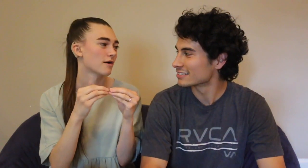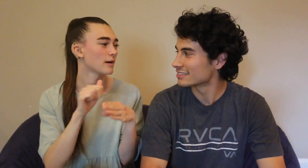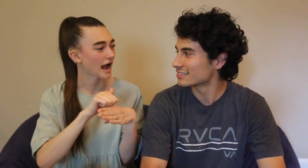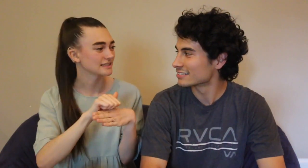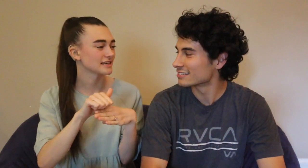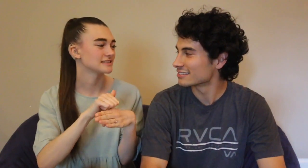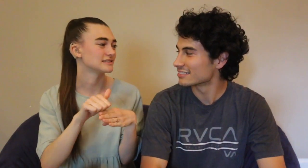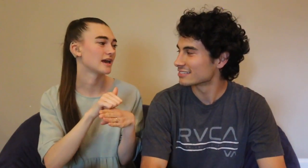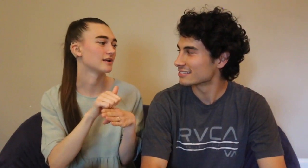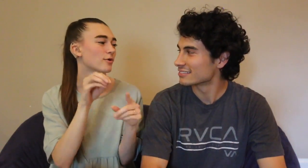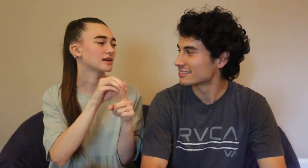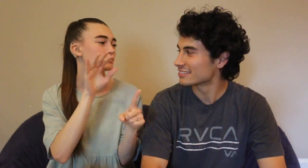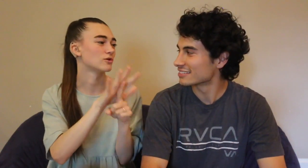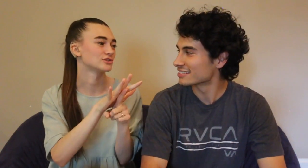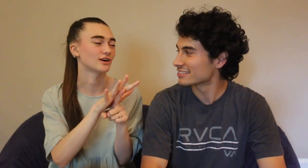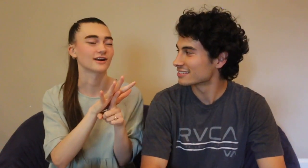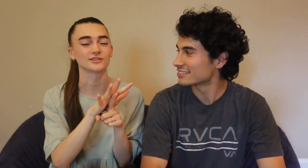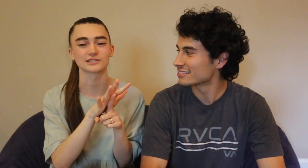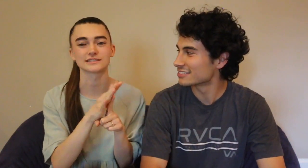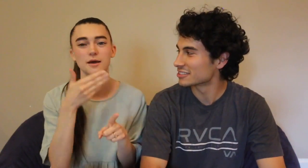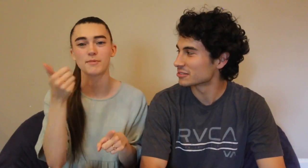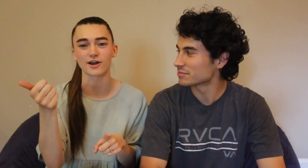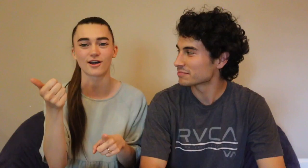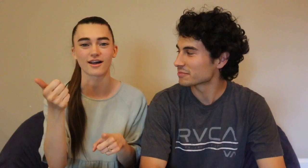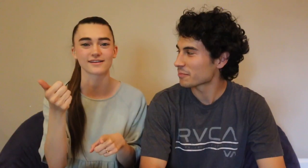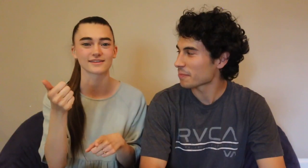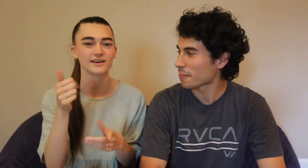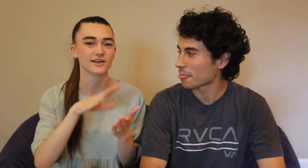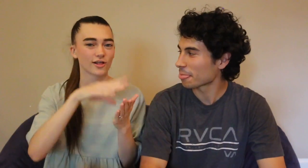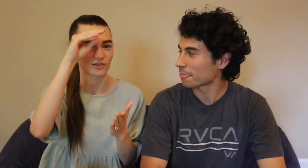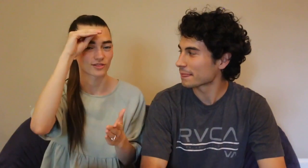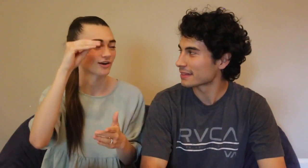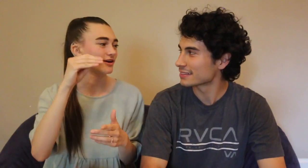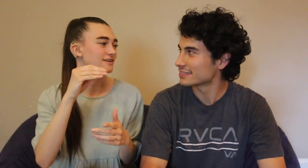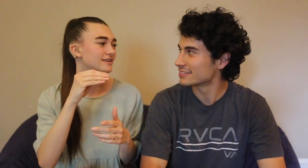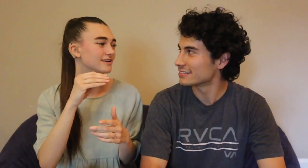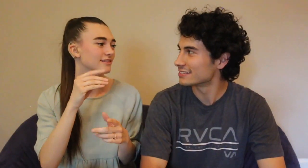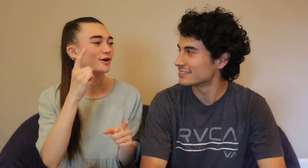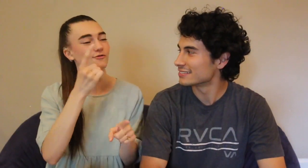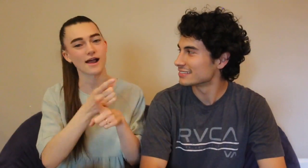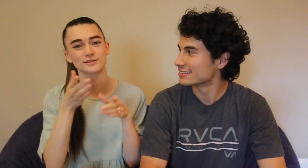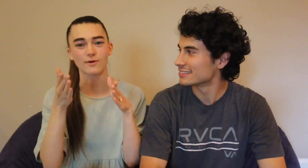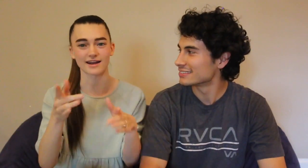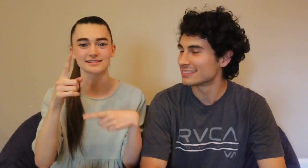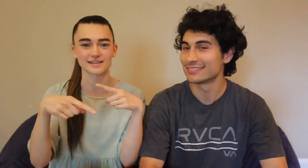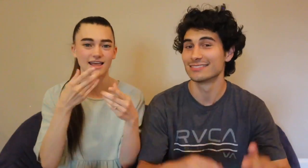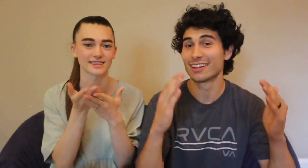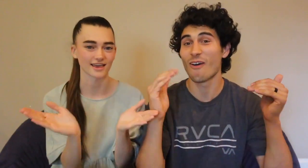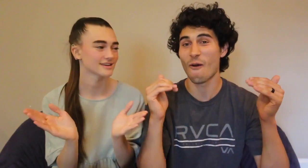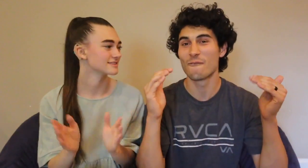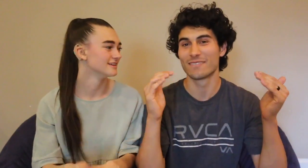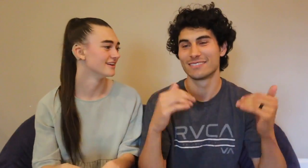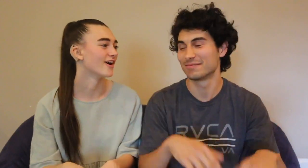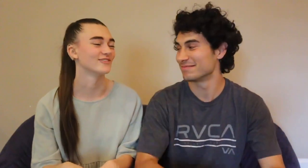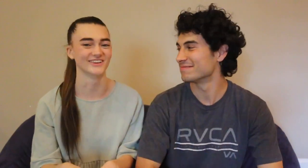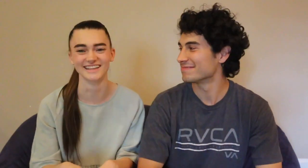practice and more exposure. He'll just get better and learn the correct way to sign things. Oh boy.